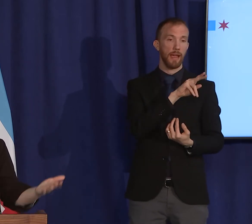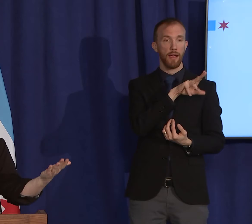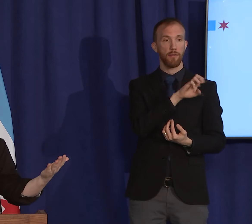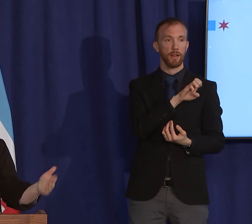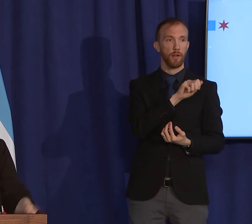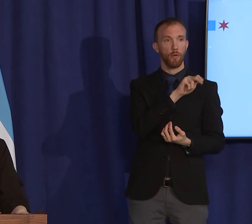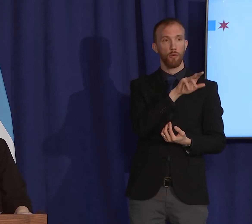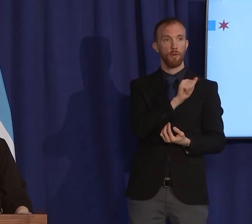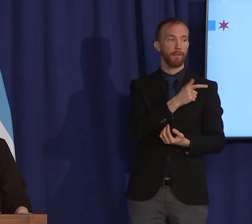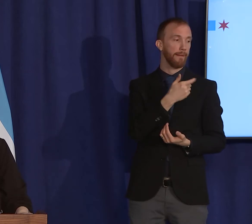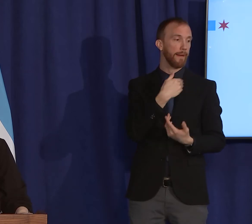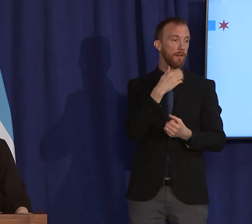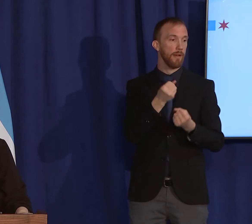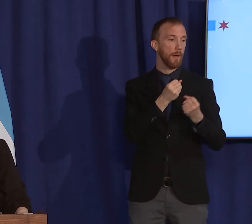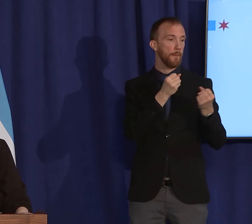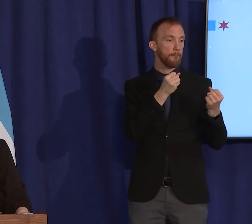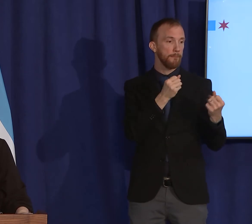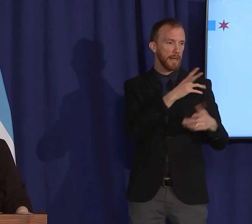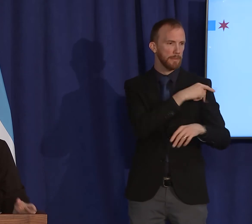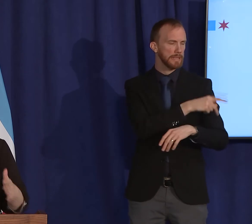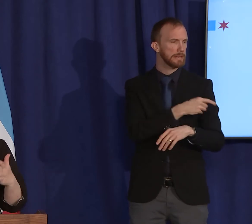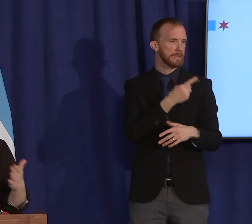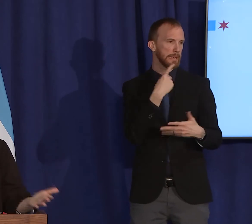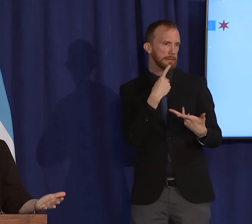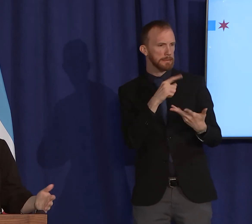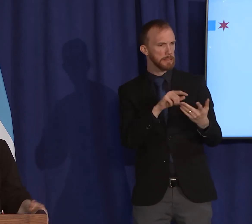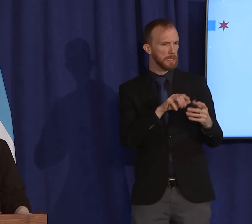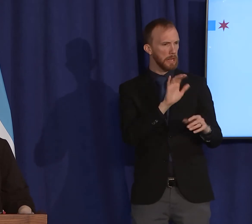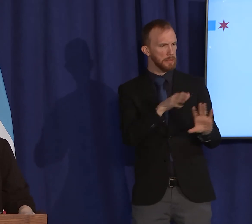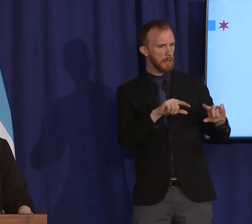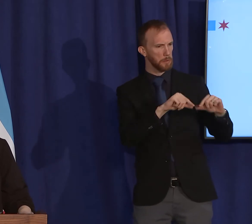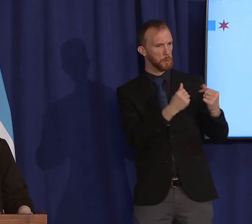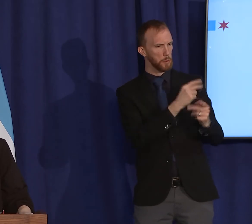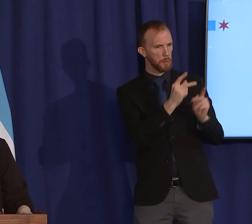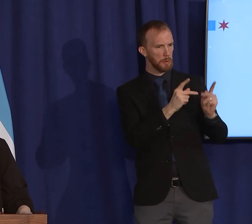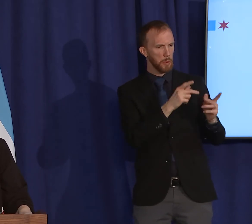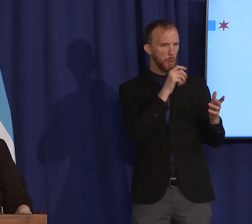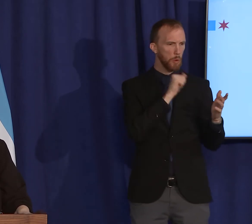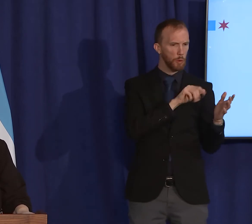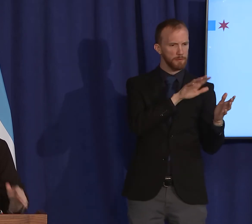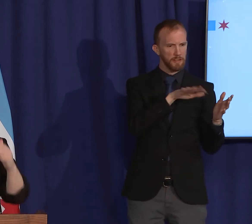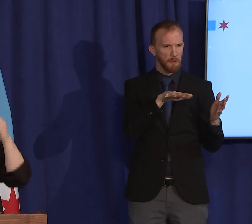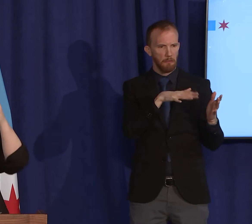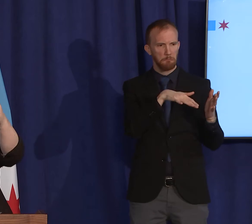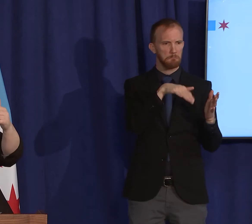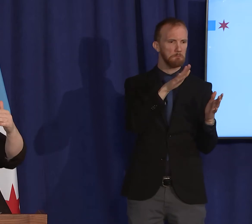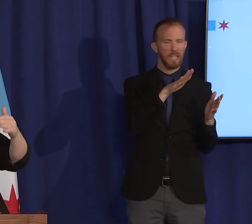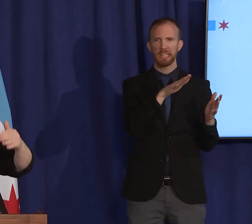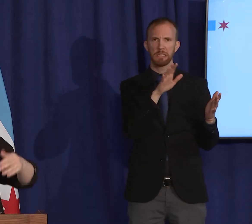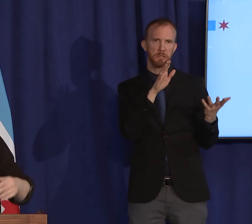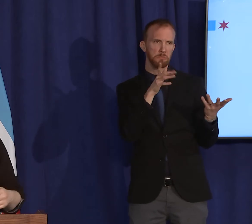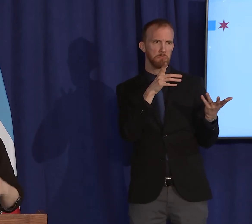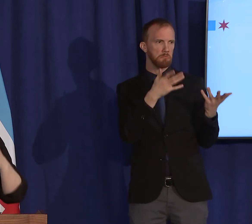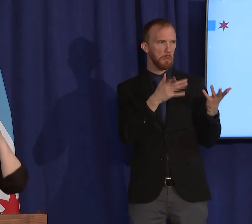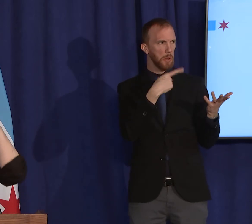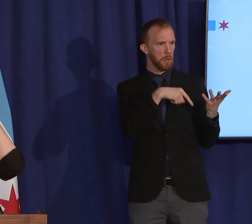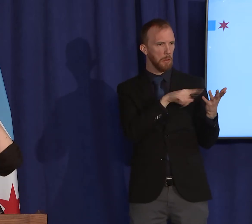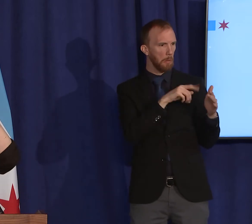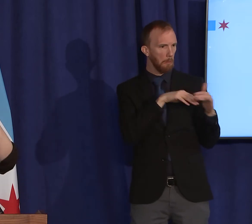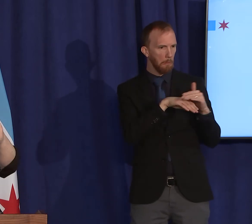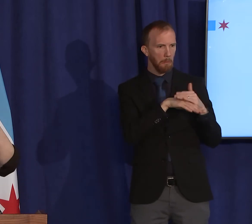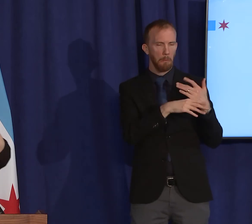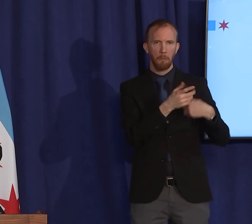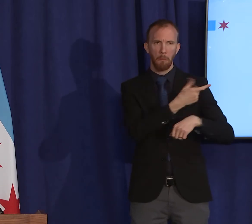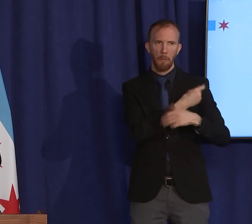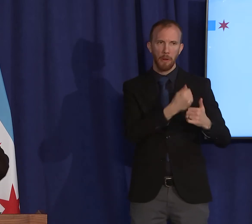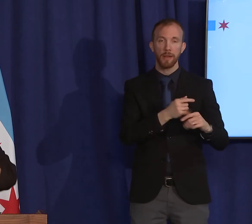with those 50, 55 plus who have underlying conditions. That would be appropriate. But in terms of public availability,